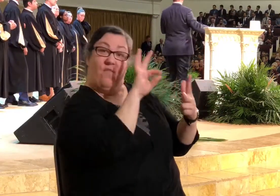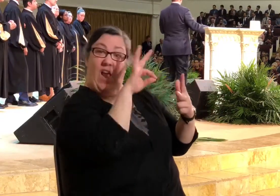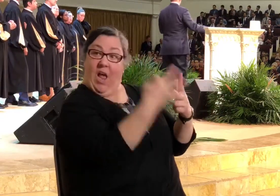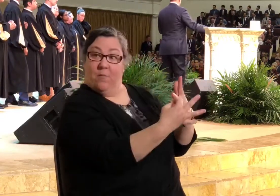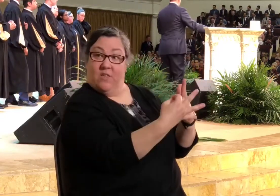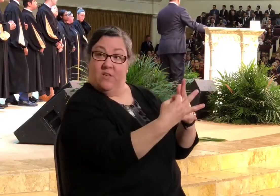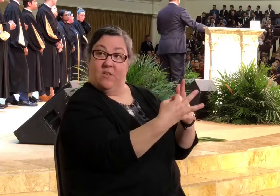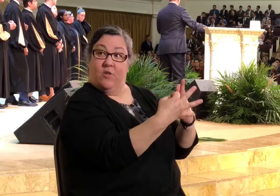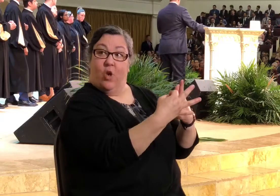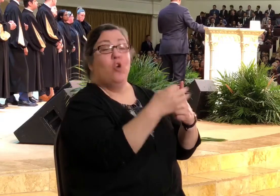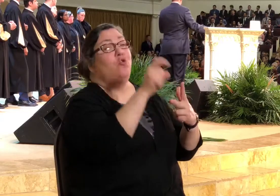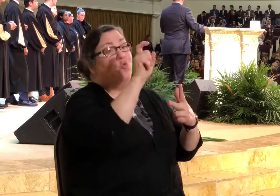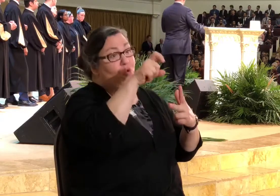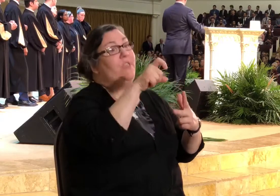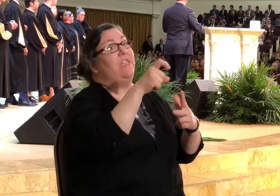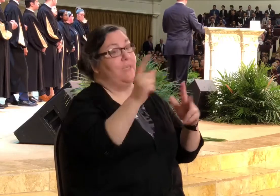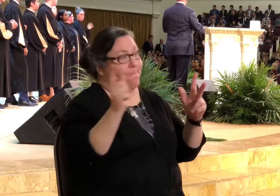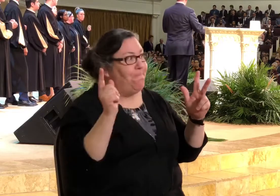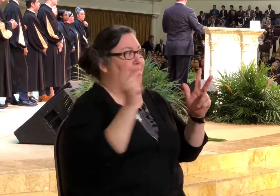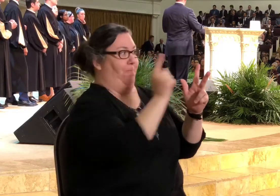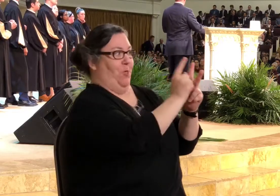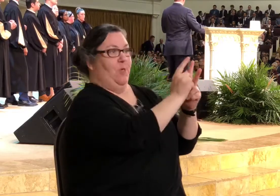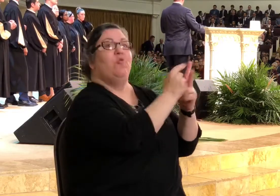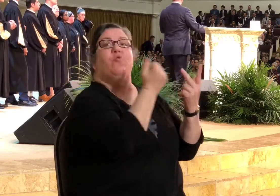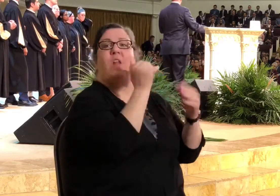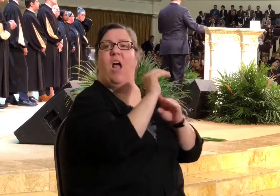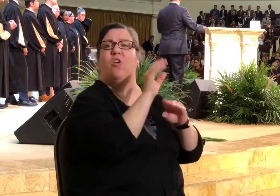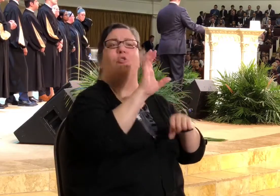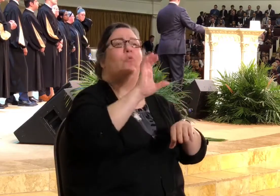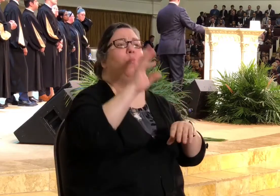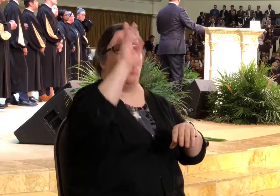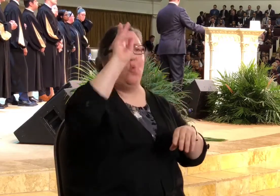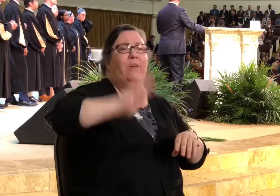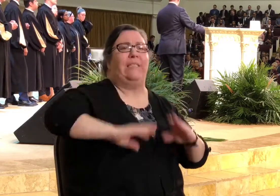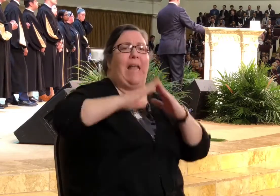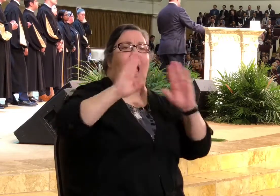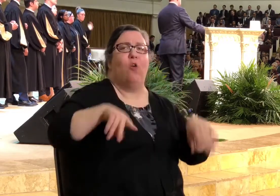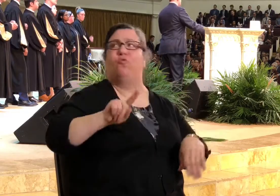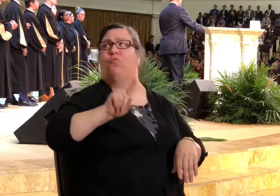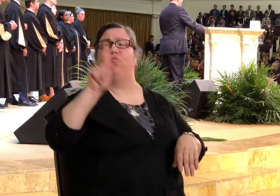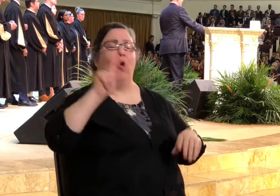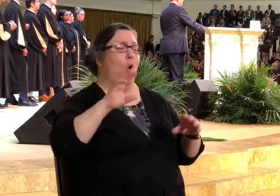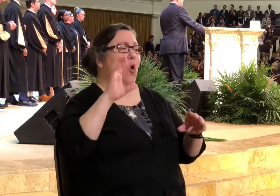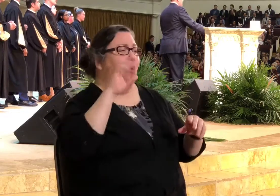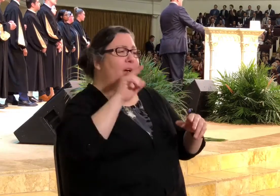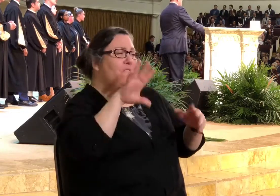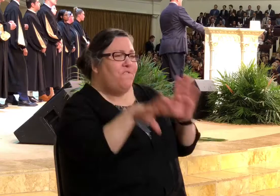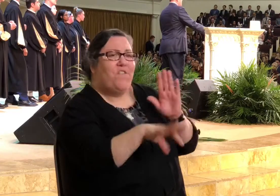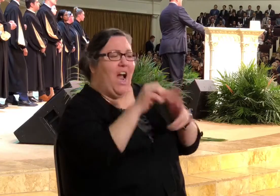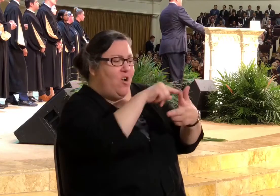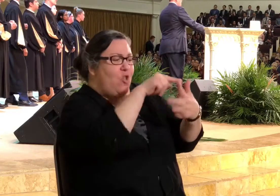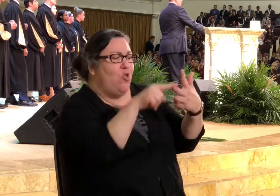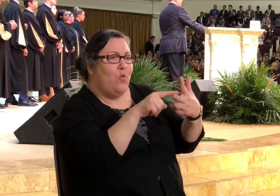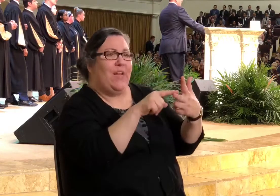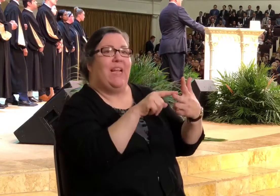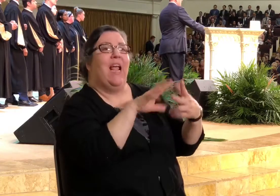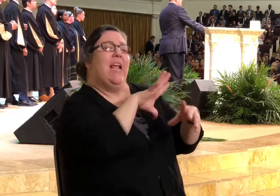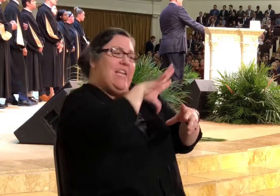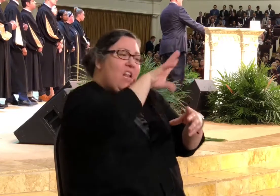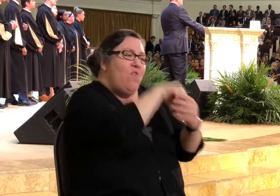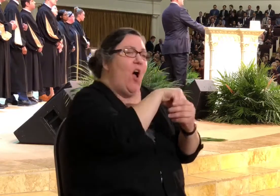take time tonight at the Wilson home, or even tonight after service, look them up, find them, and be a